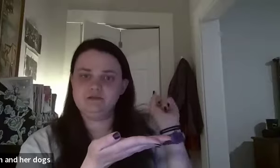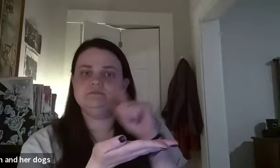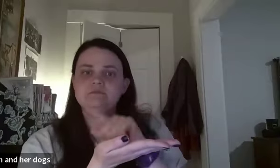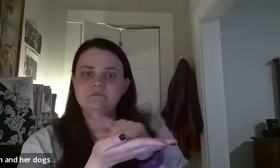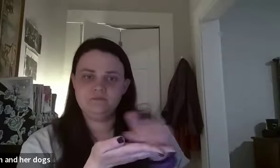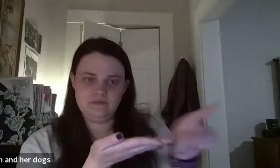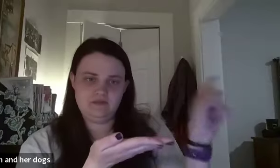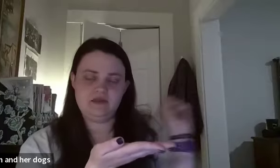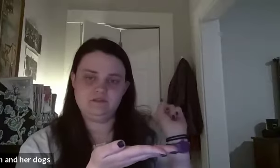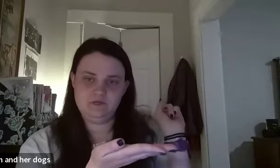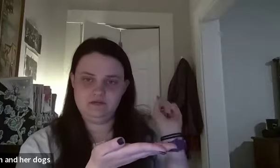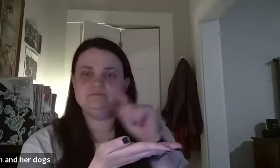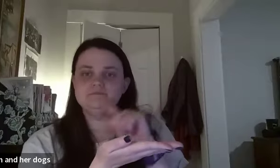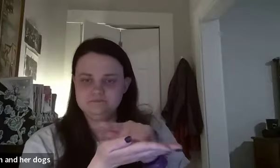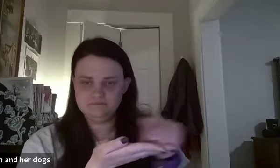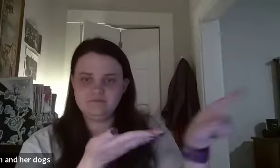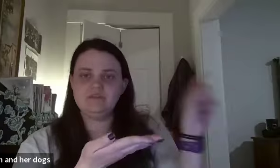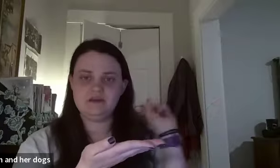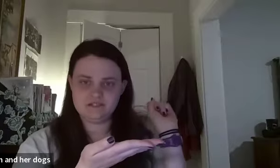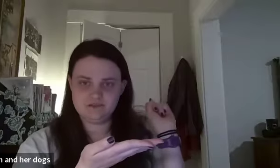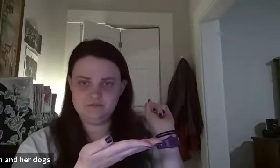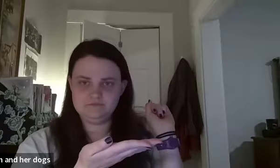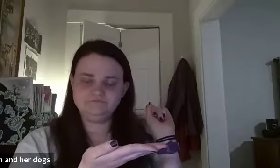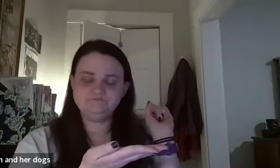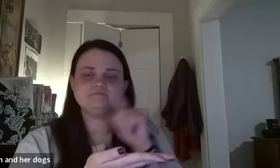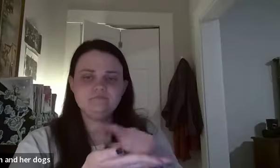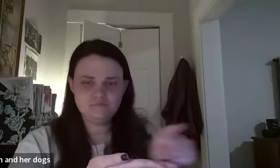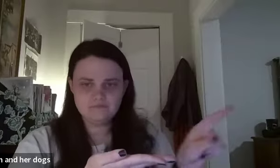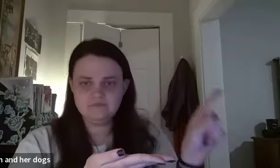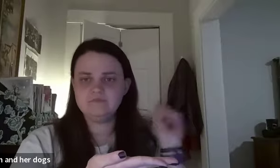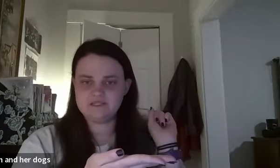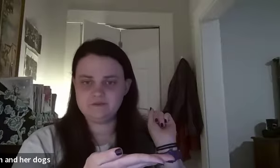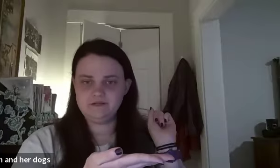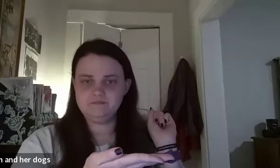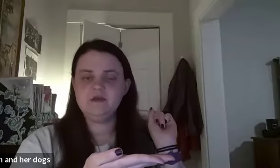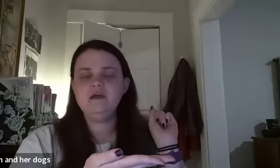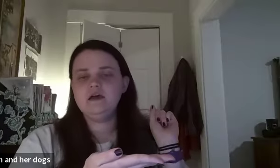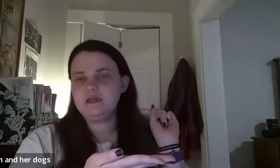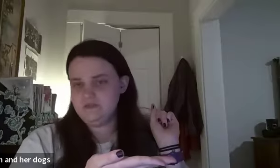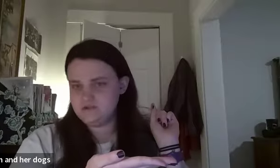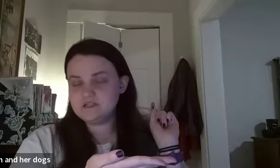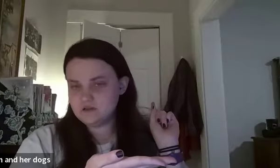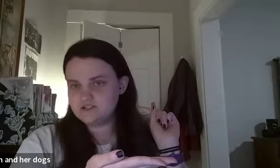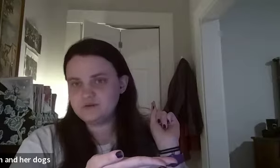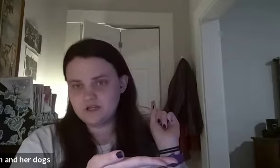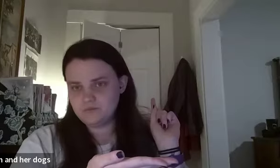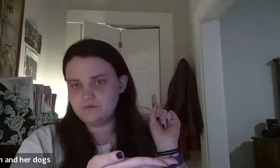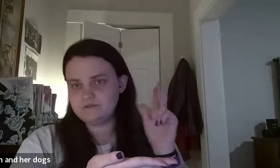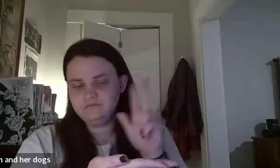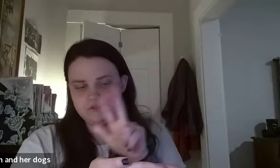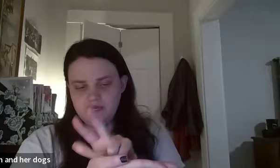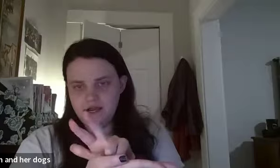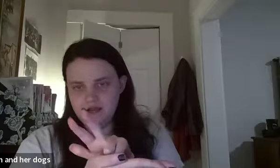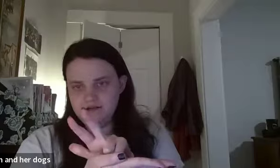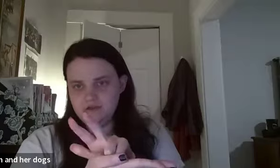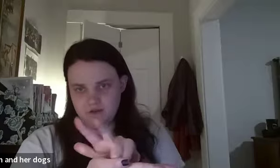week, last week, last week, last week. And this one is also another one you can add the